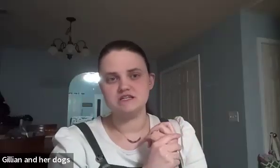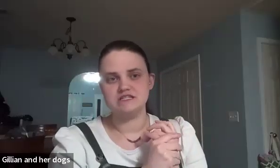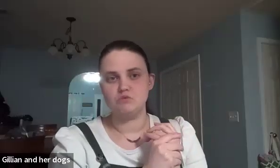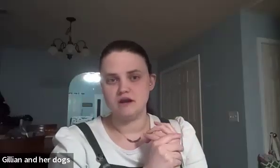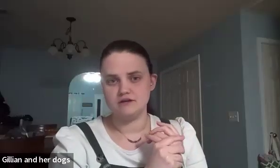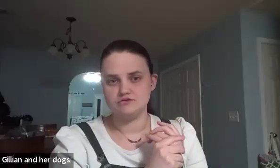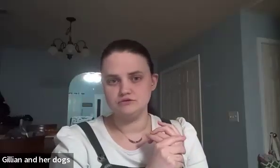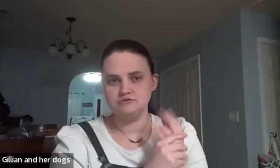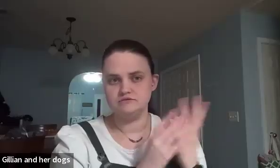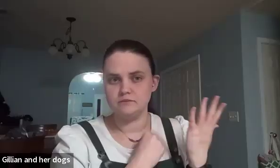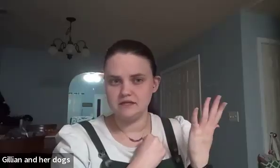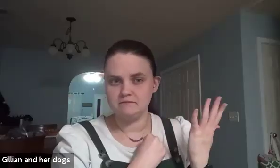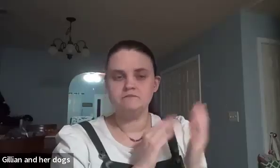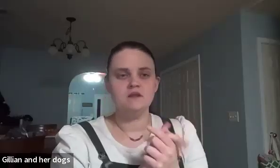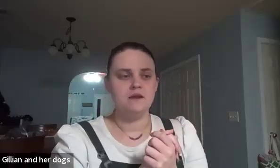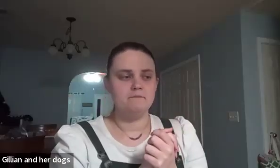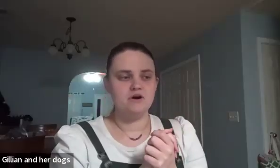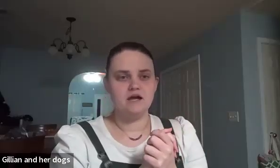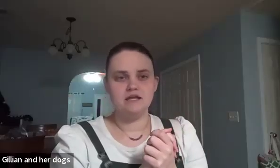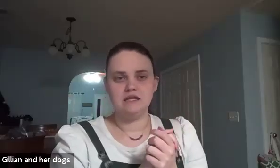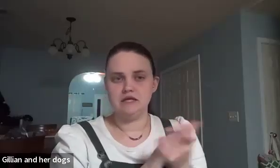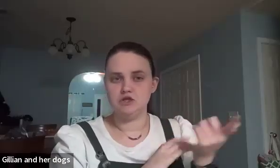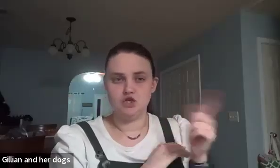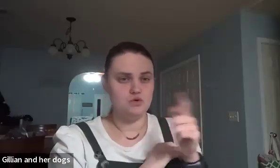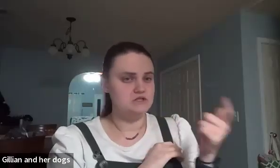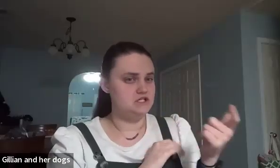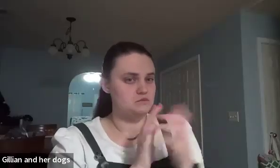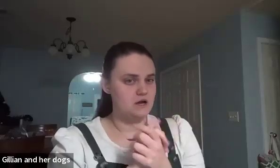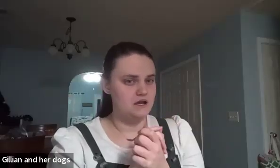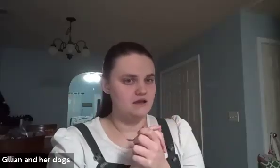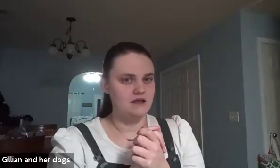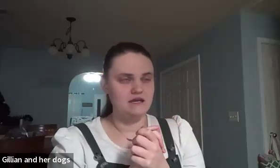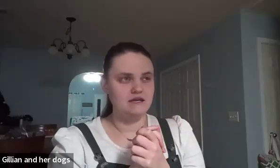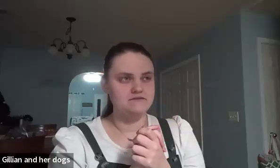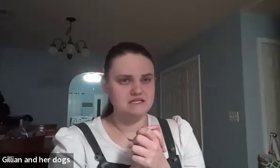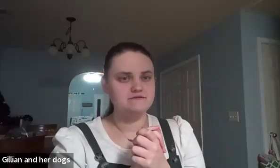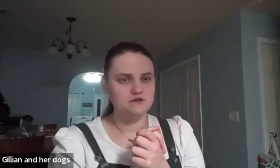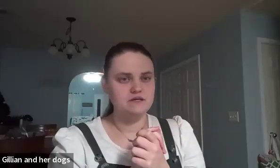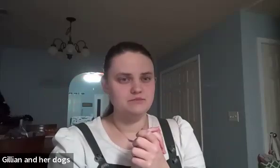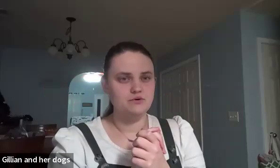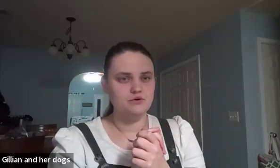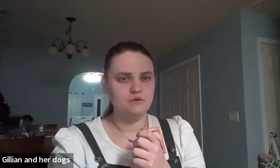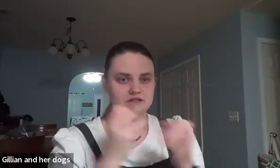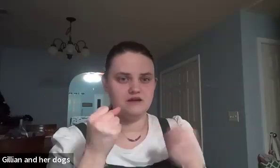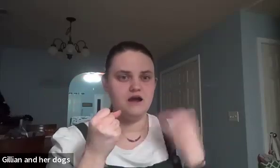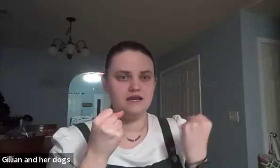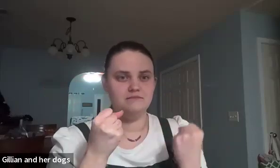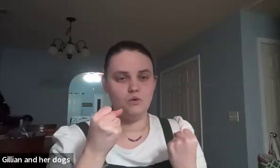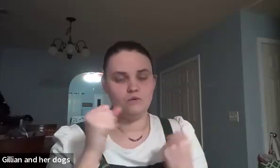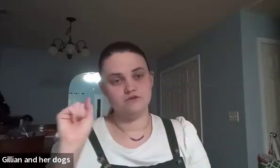just because it's more natural for me, but it goes each way. And I've seen a few people who will sign more with